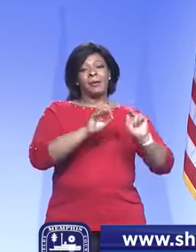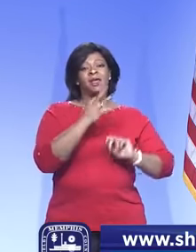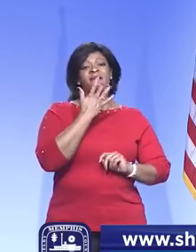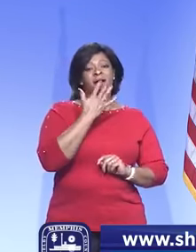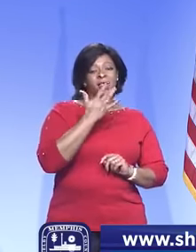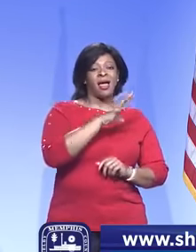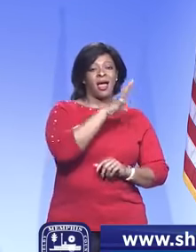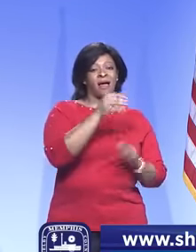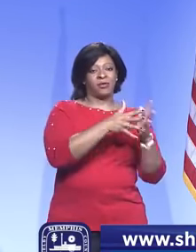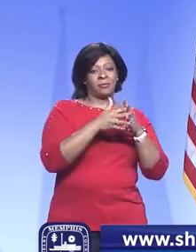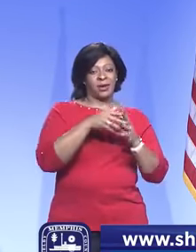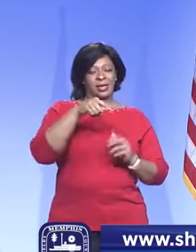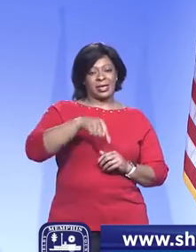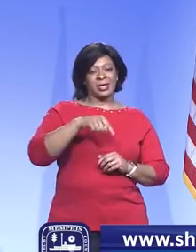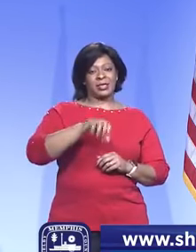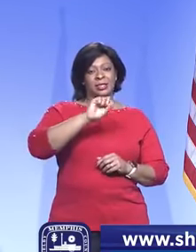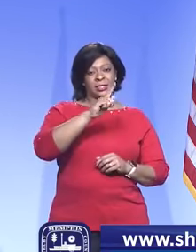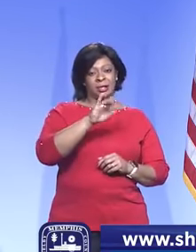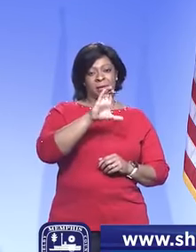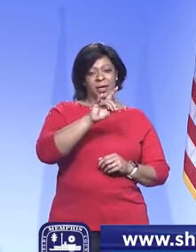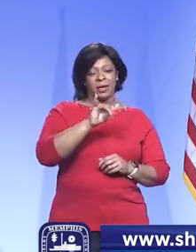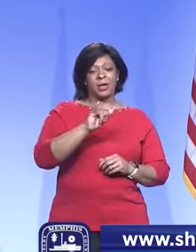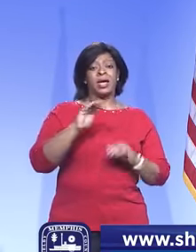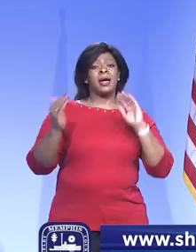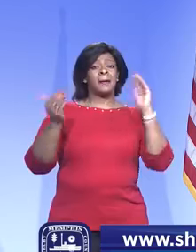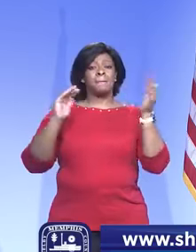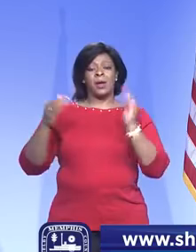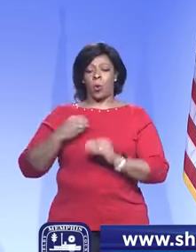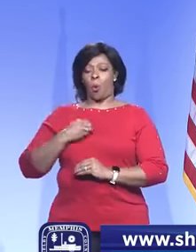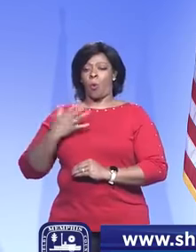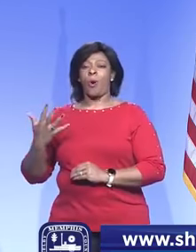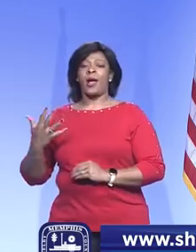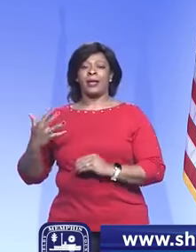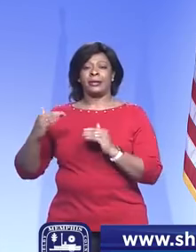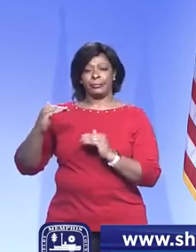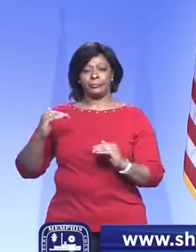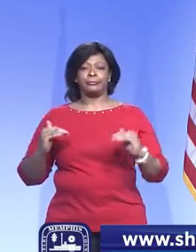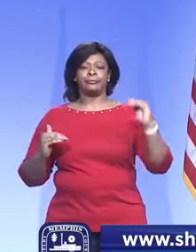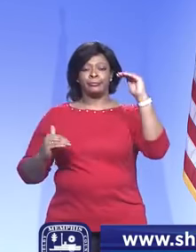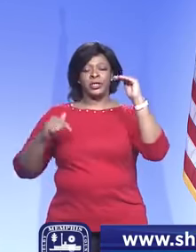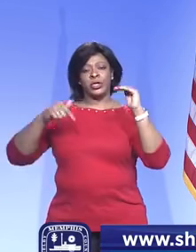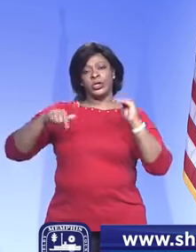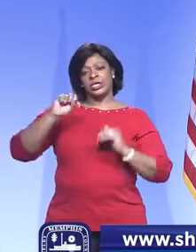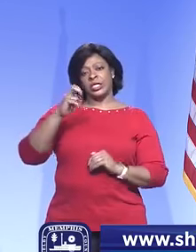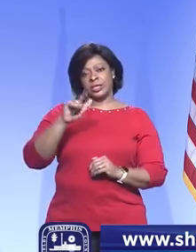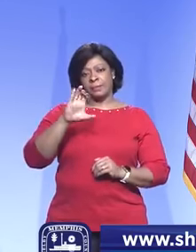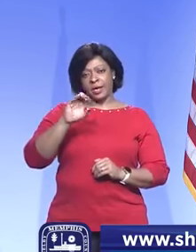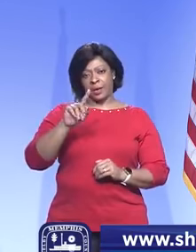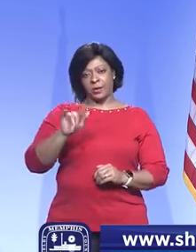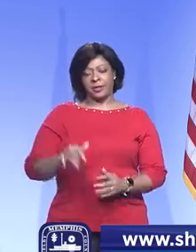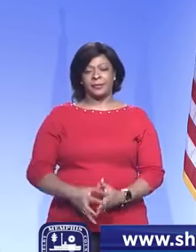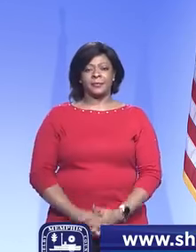County compared to whites in Shelby County.